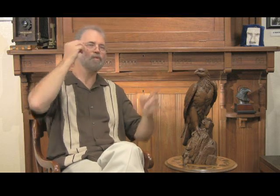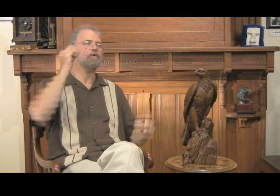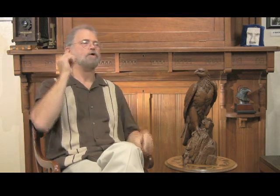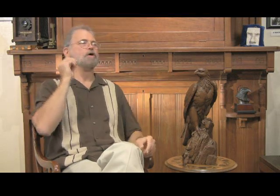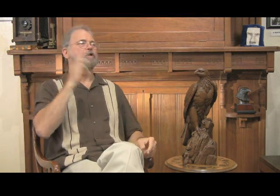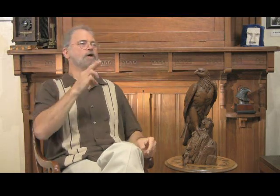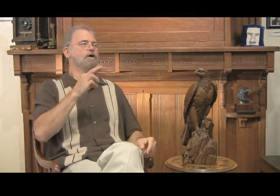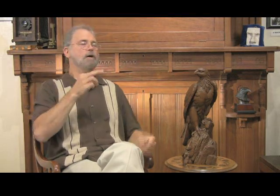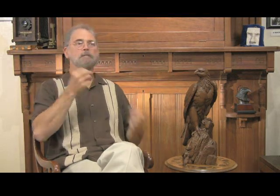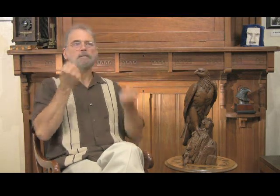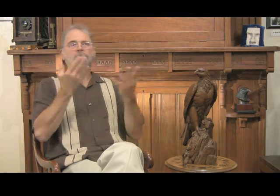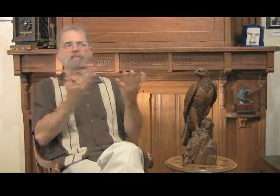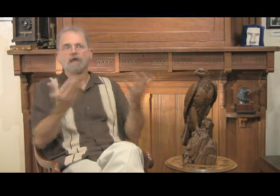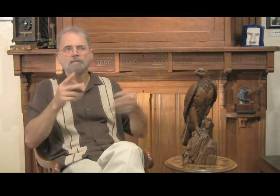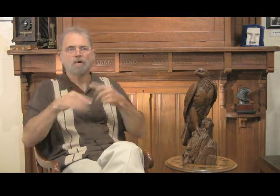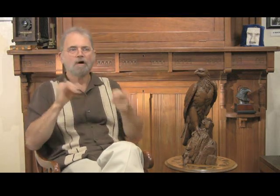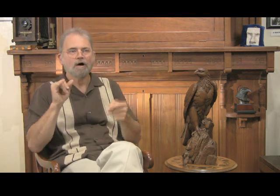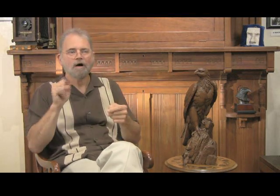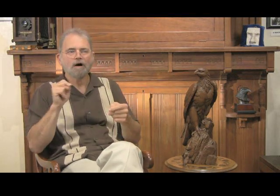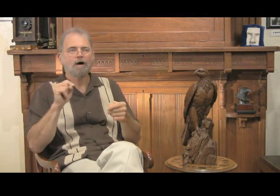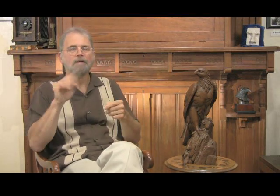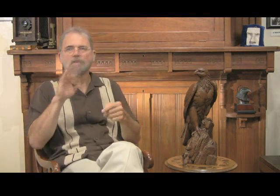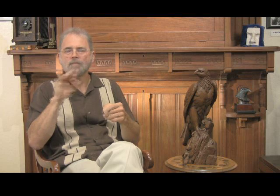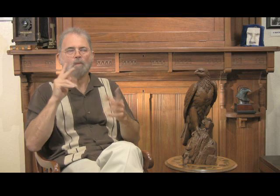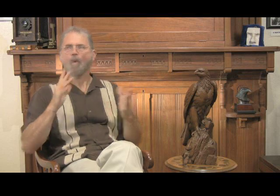the things about bilingual, bicultural